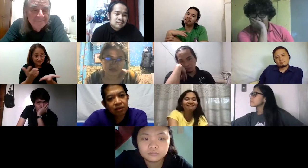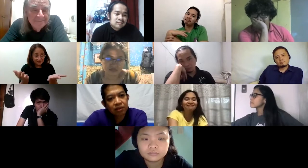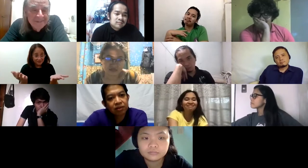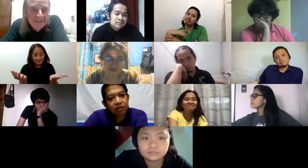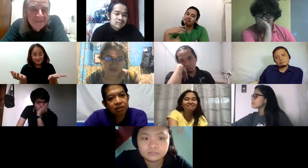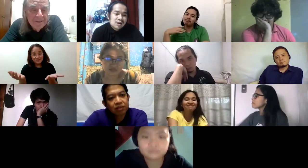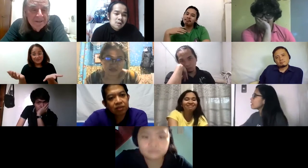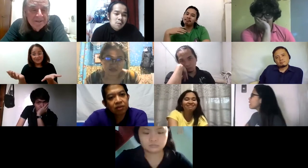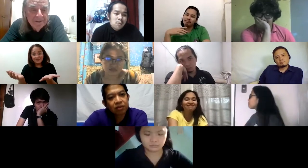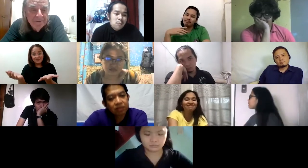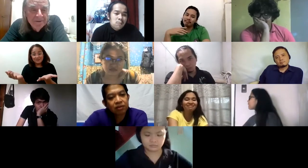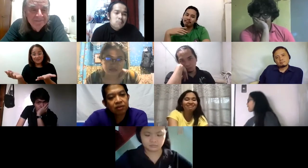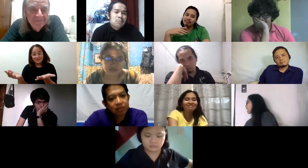it's the best I can do.